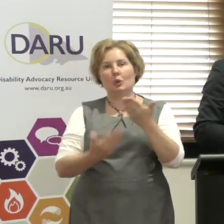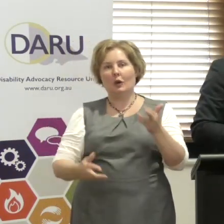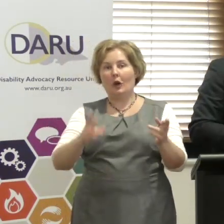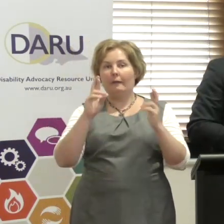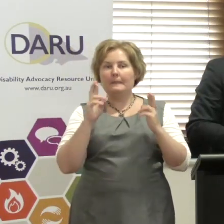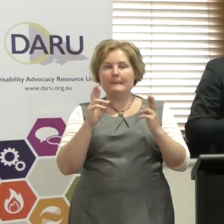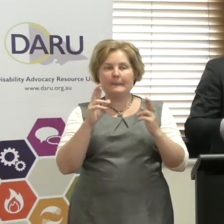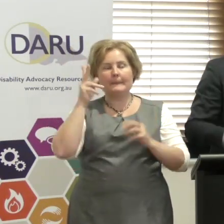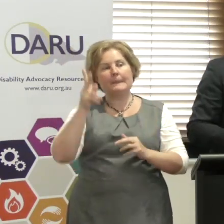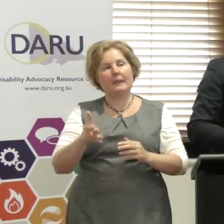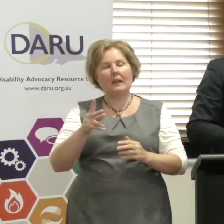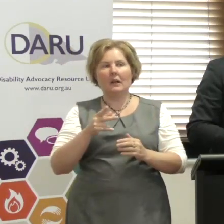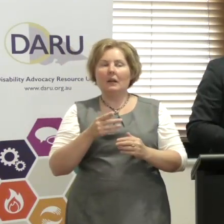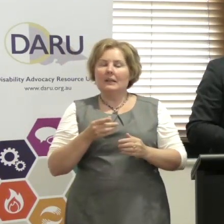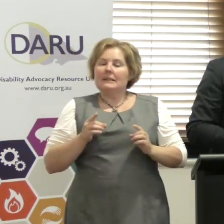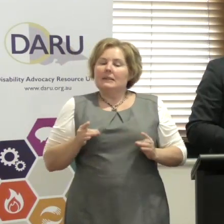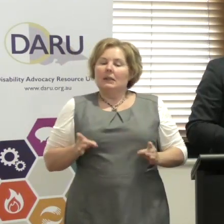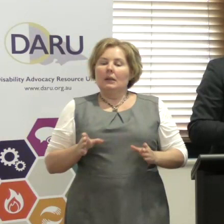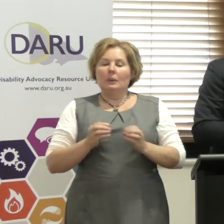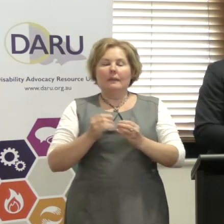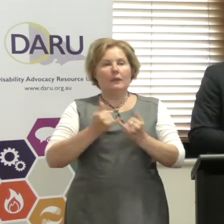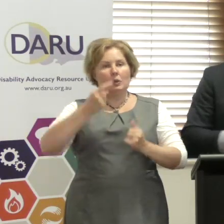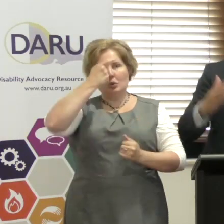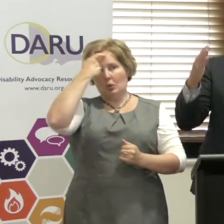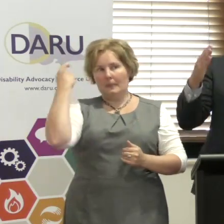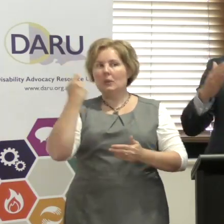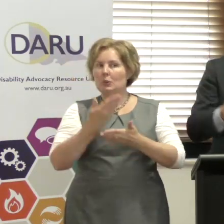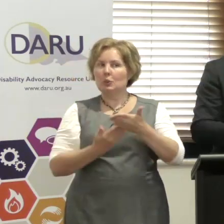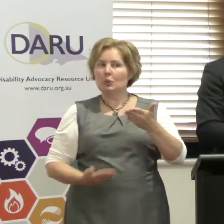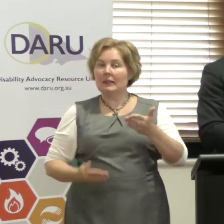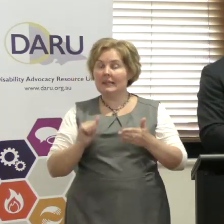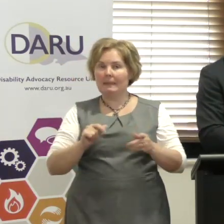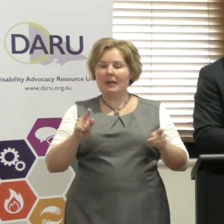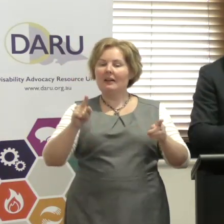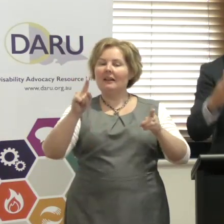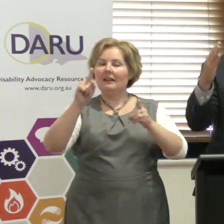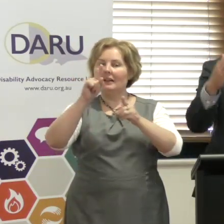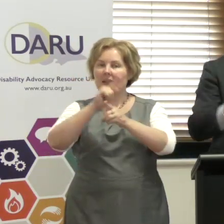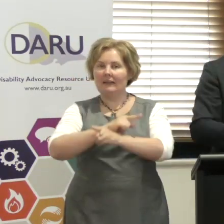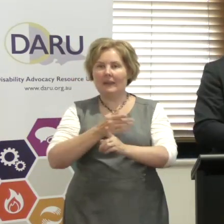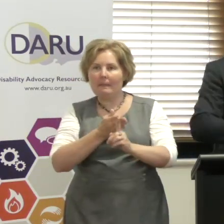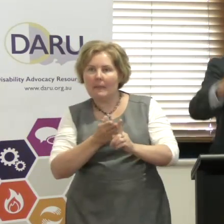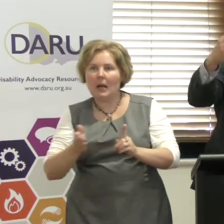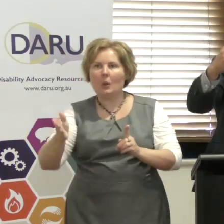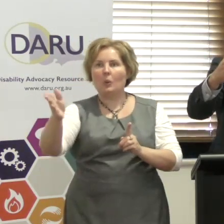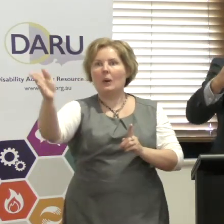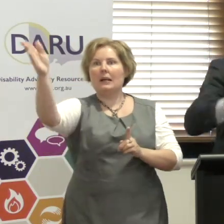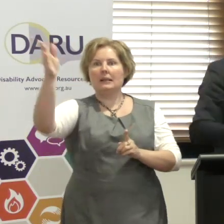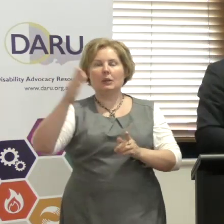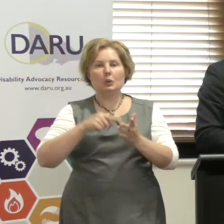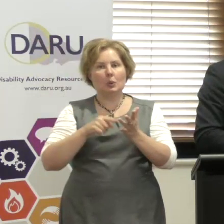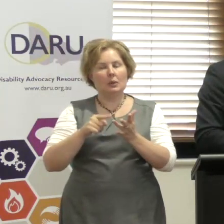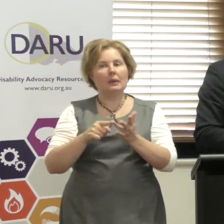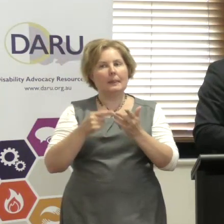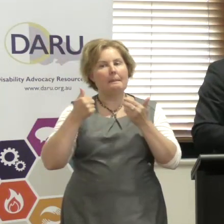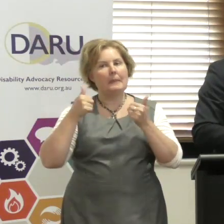with a quite a traumatic story, but it does shift. And it's the pathway that we have to shift, that we have to heal people